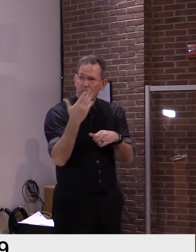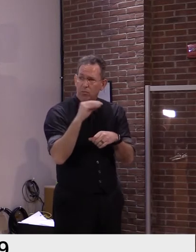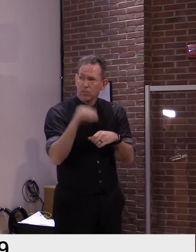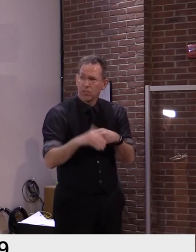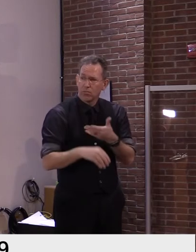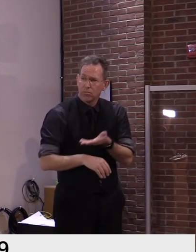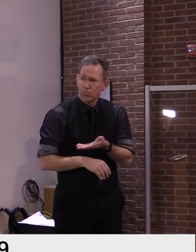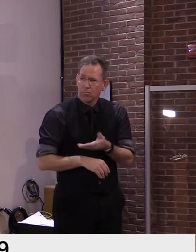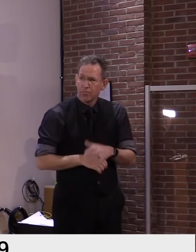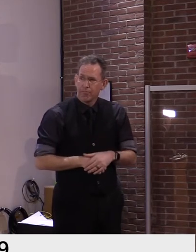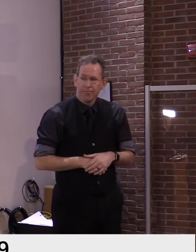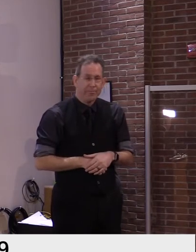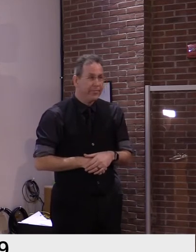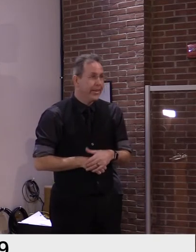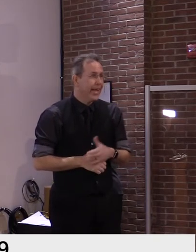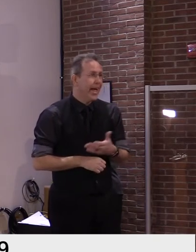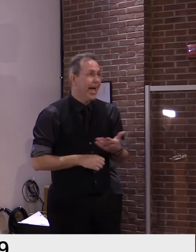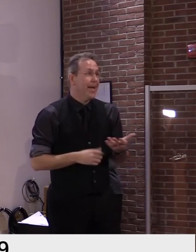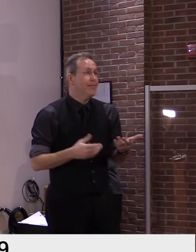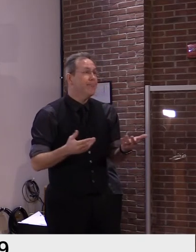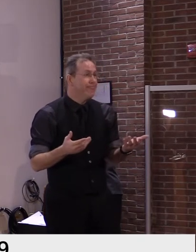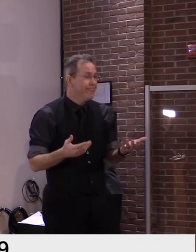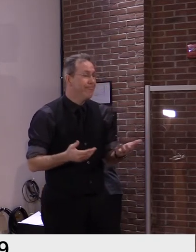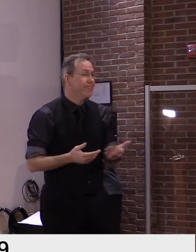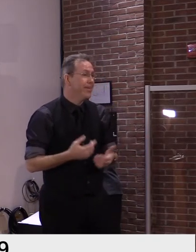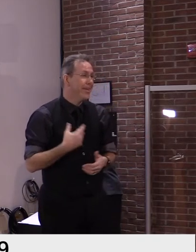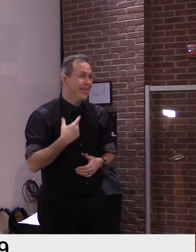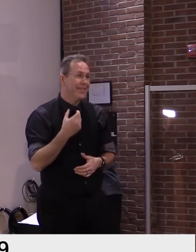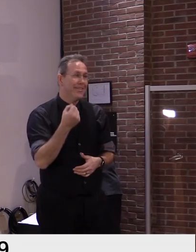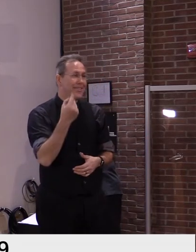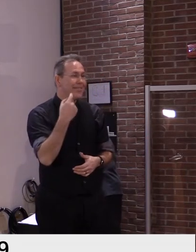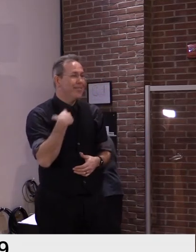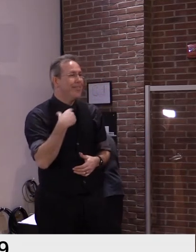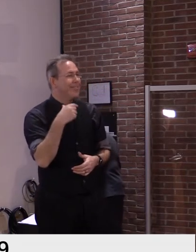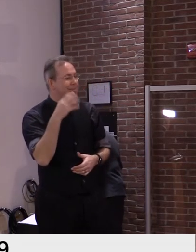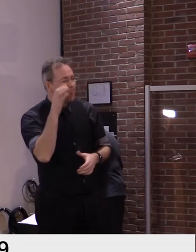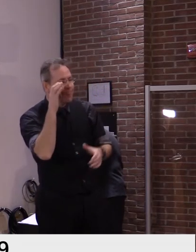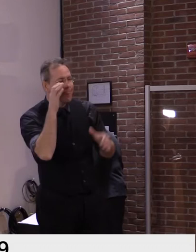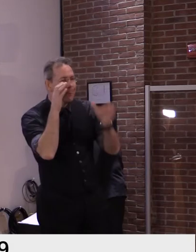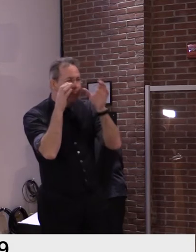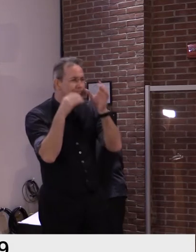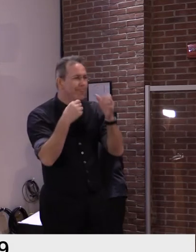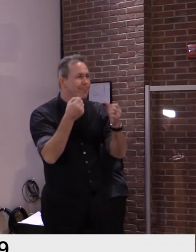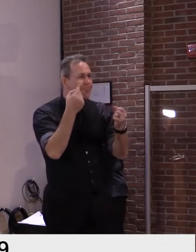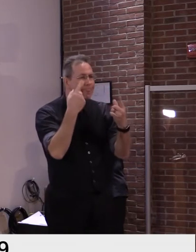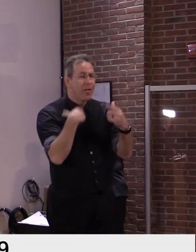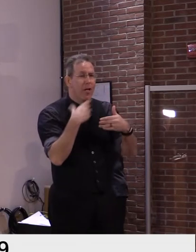next week or so, and it's on the table. And we